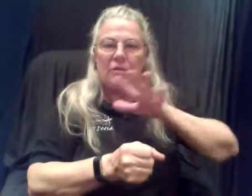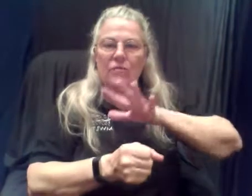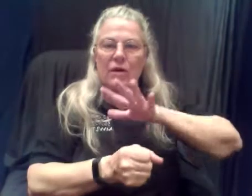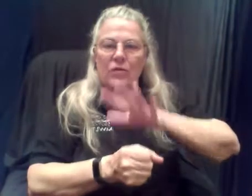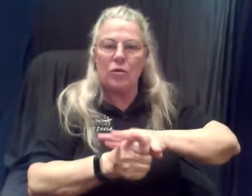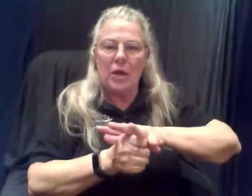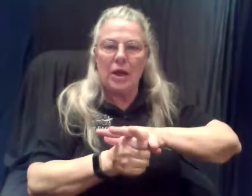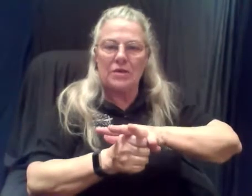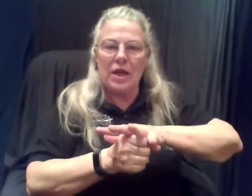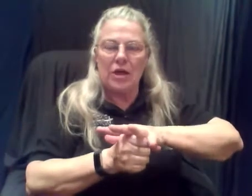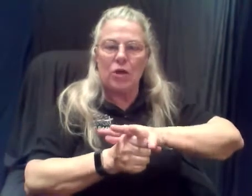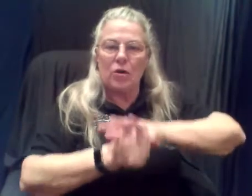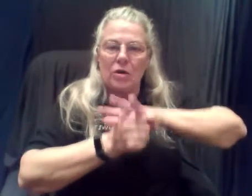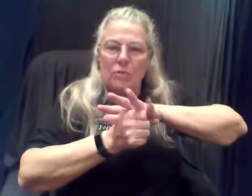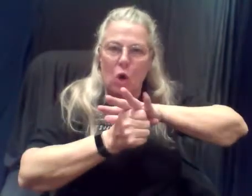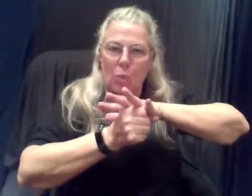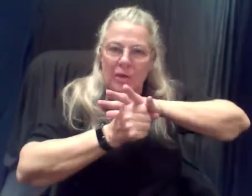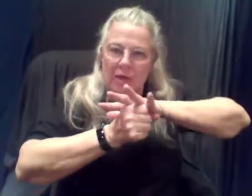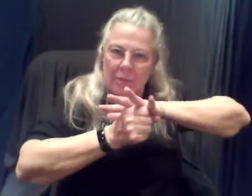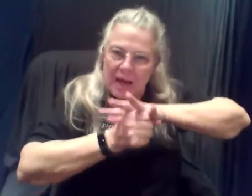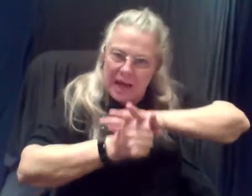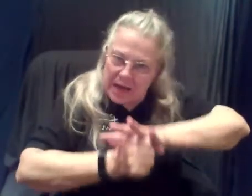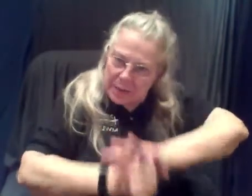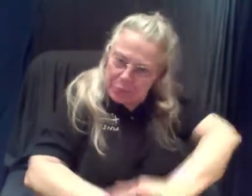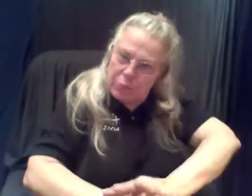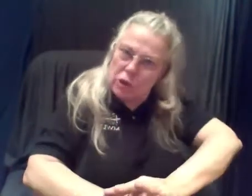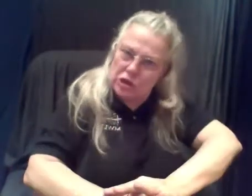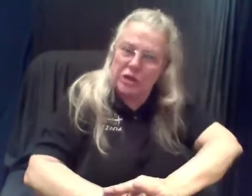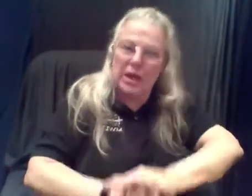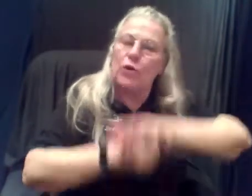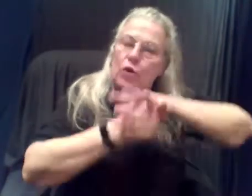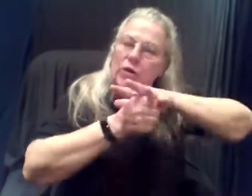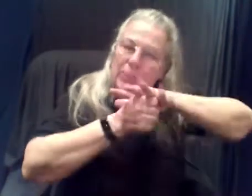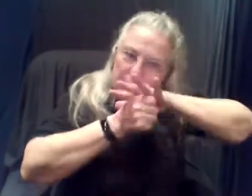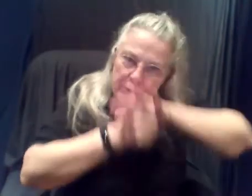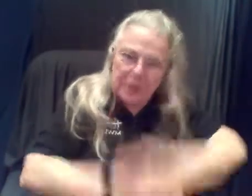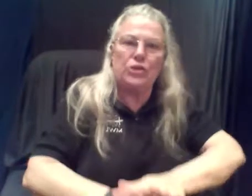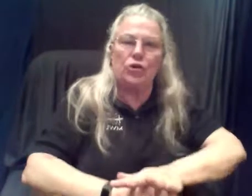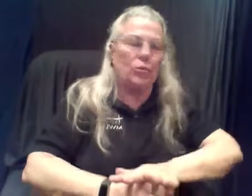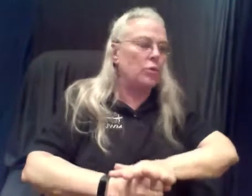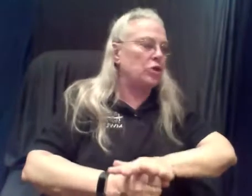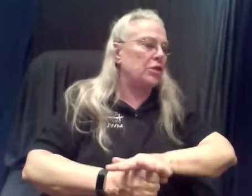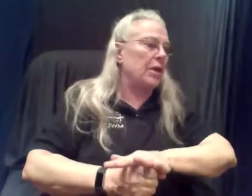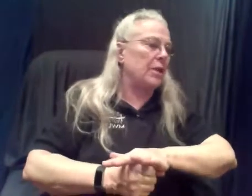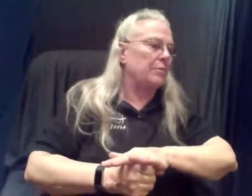of you, take your open dominant hand and push it down. You're going to plunge it or push it down.